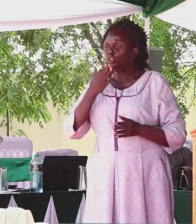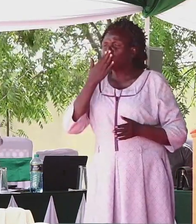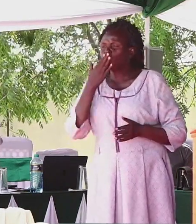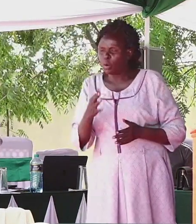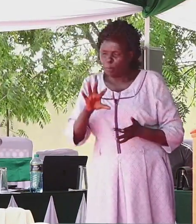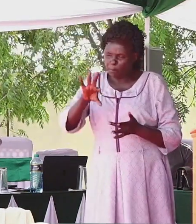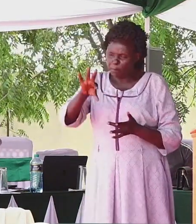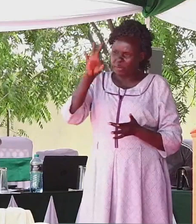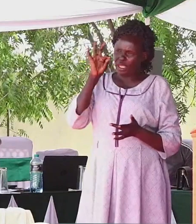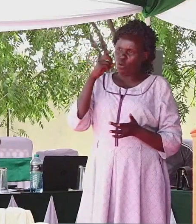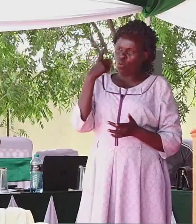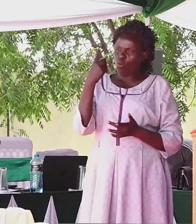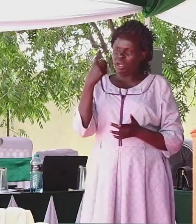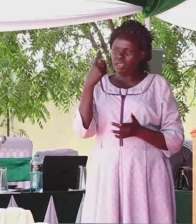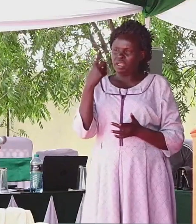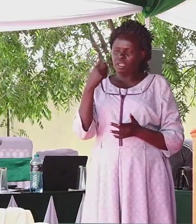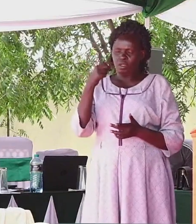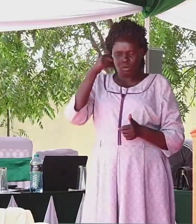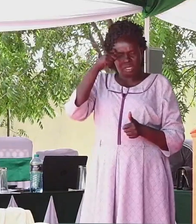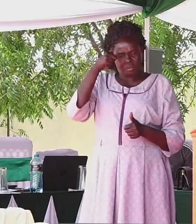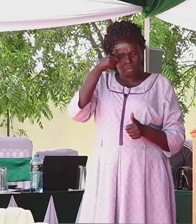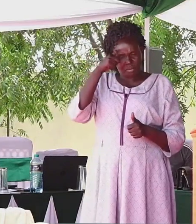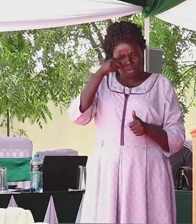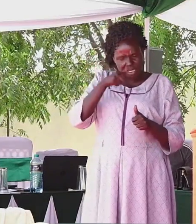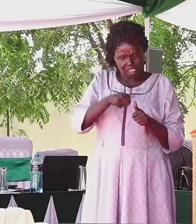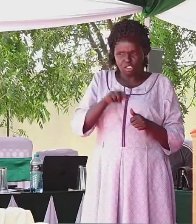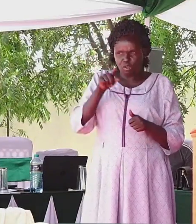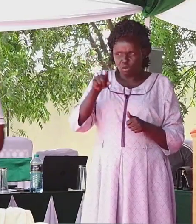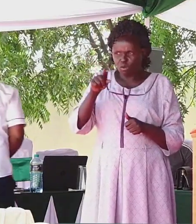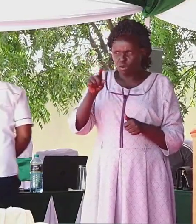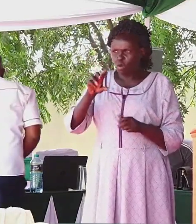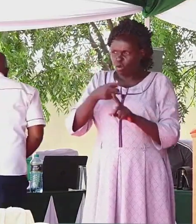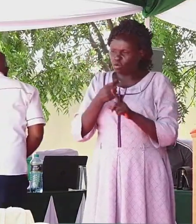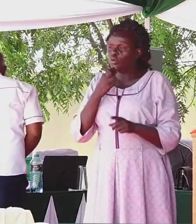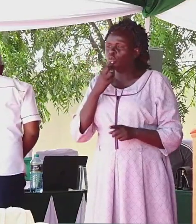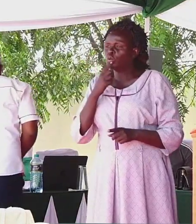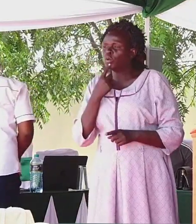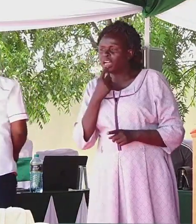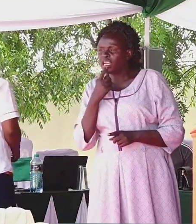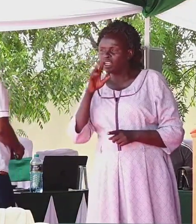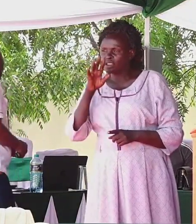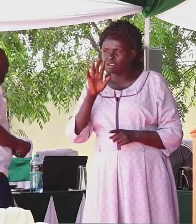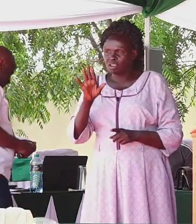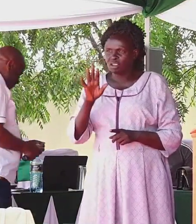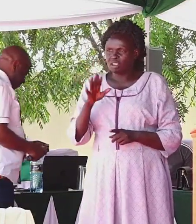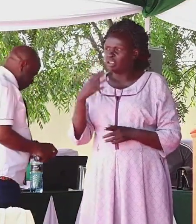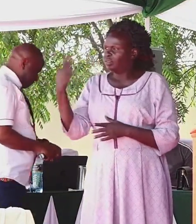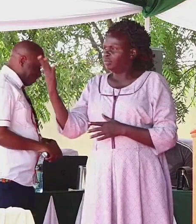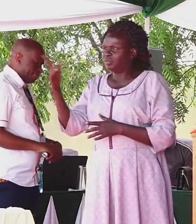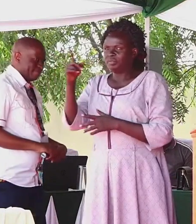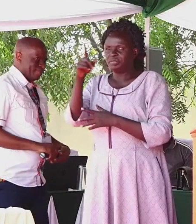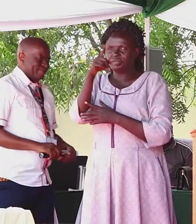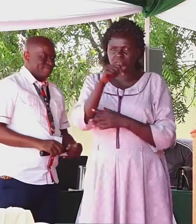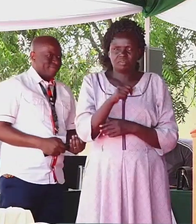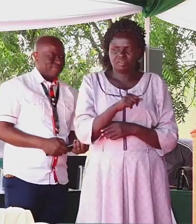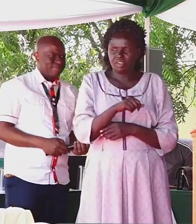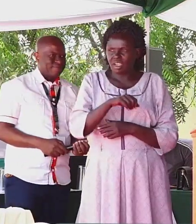one item to remind you of Turkana. They are very good fruits. I don't know whether they are still there. The other